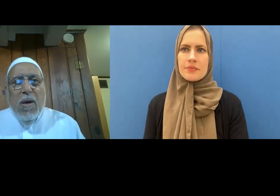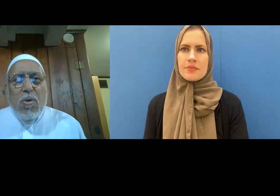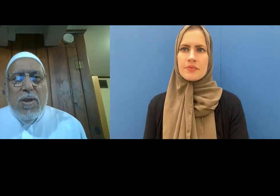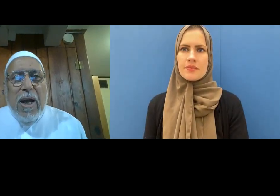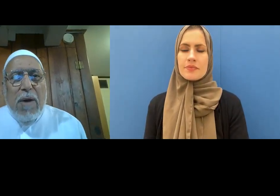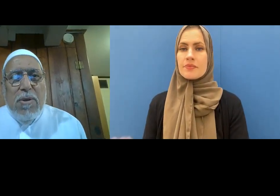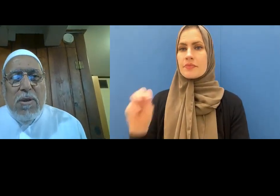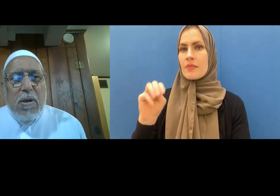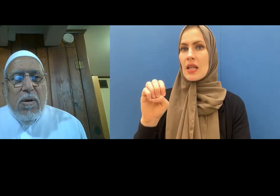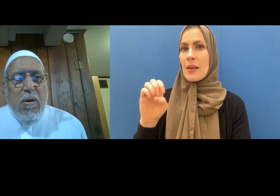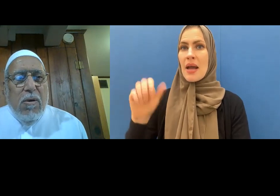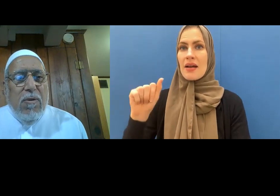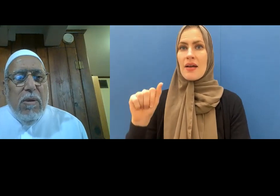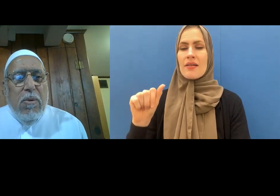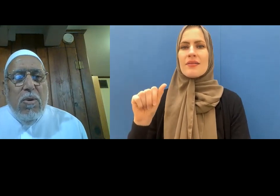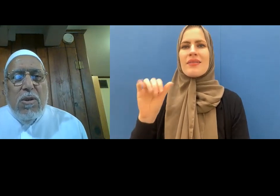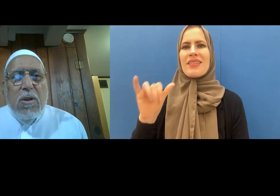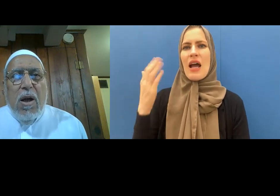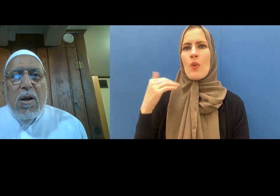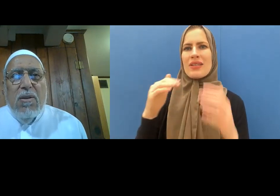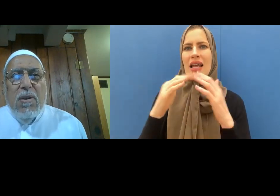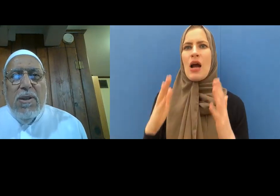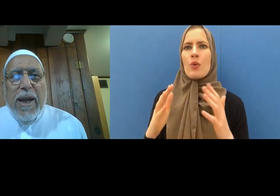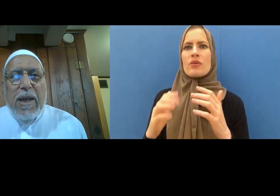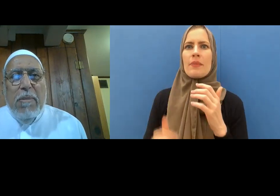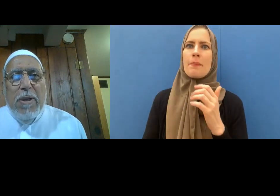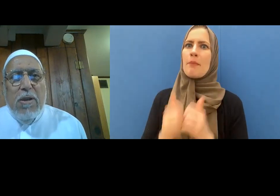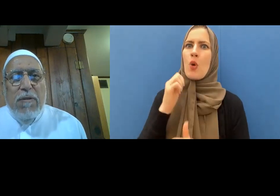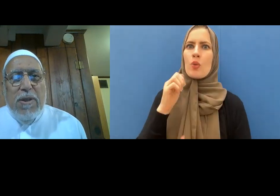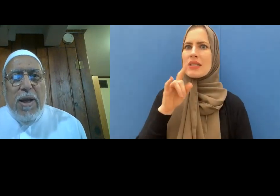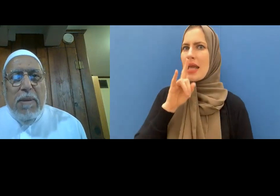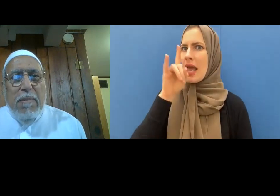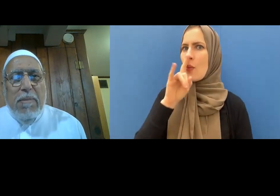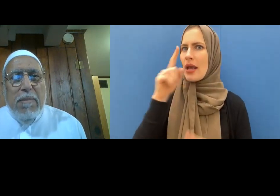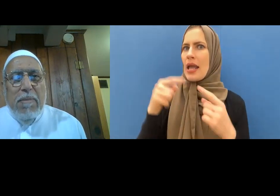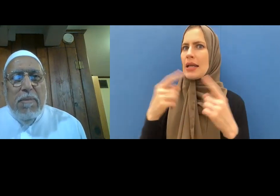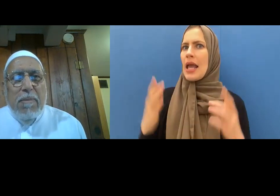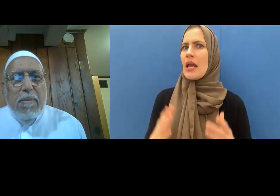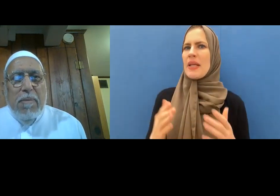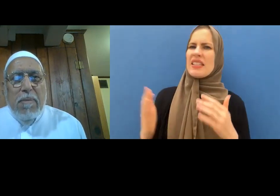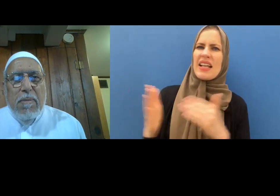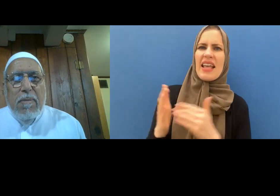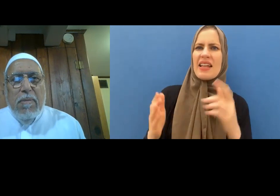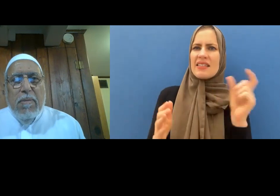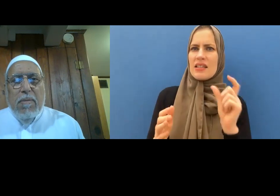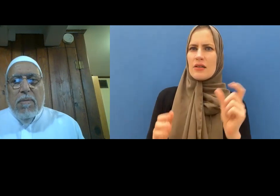Mecca was the house of the most ardent enemies of Islam.